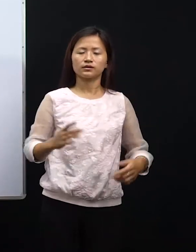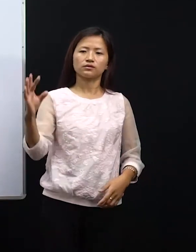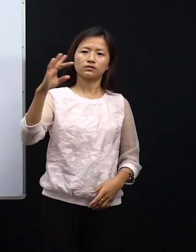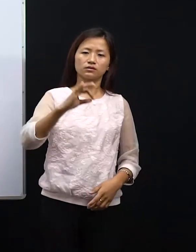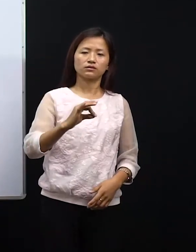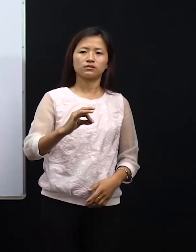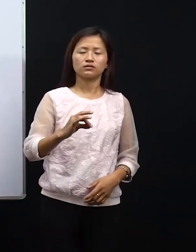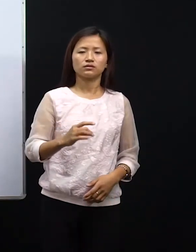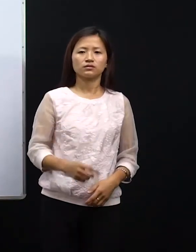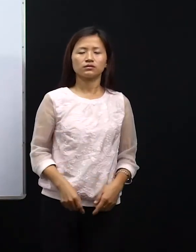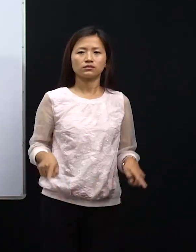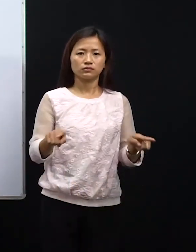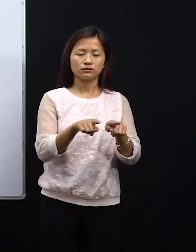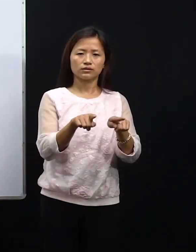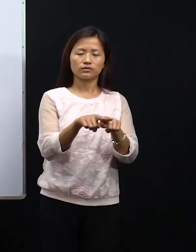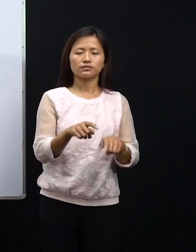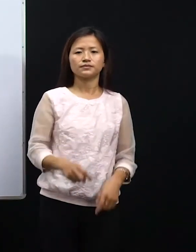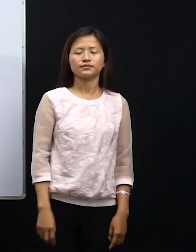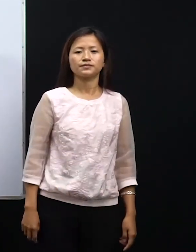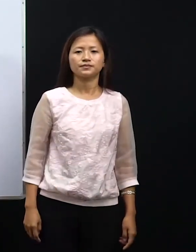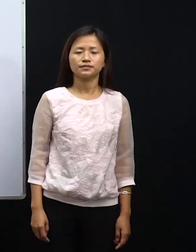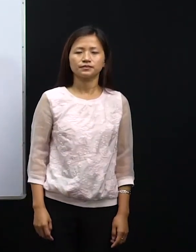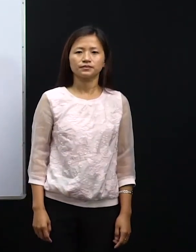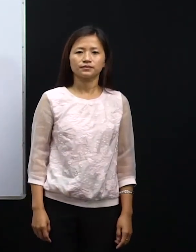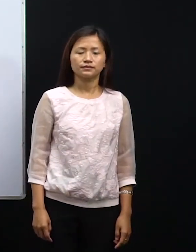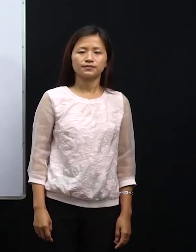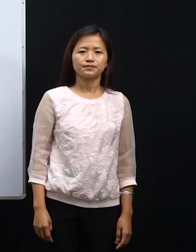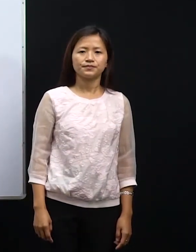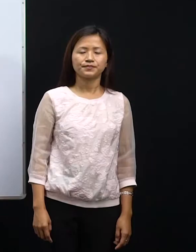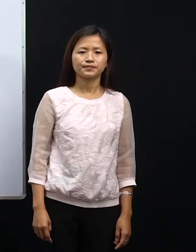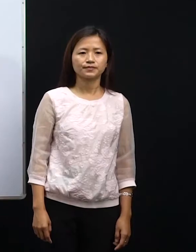look something like this. Alright, it will be,